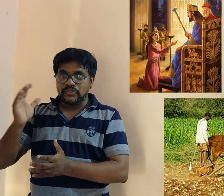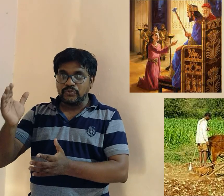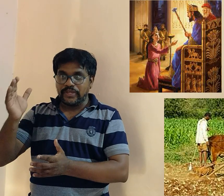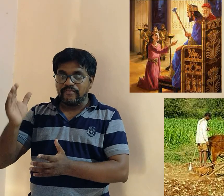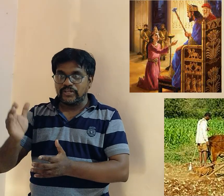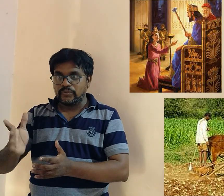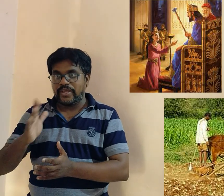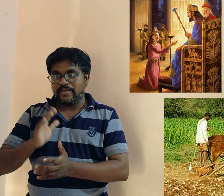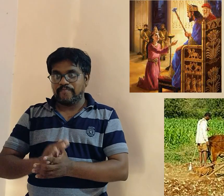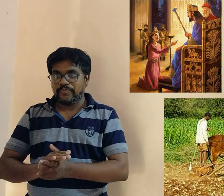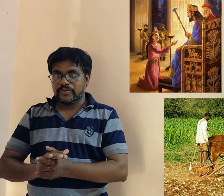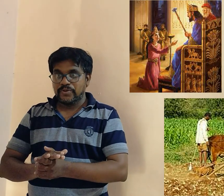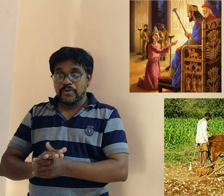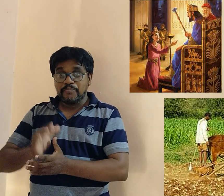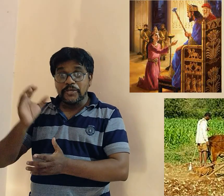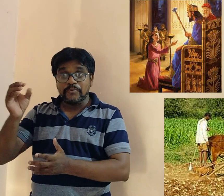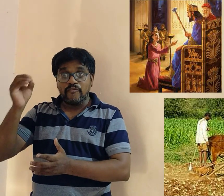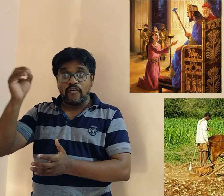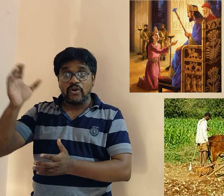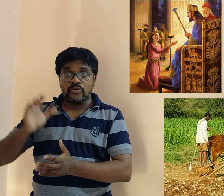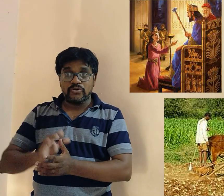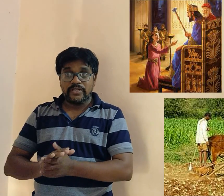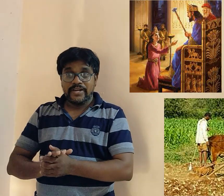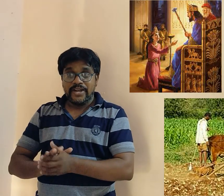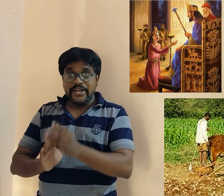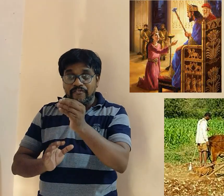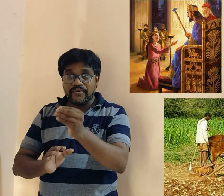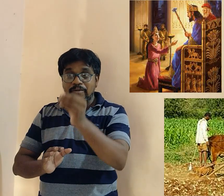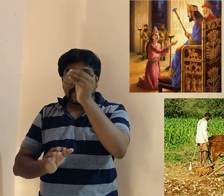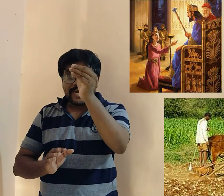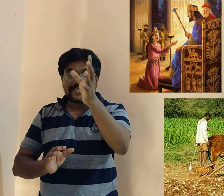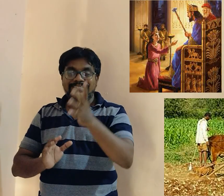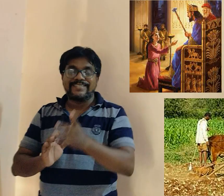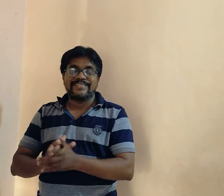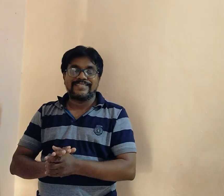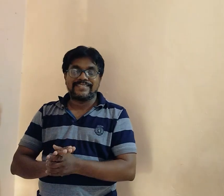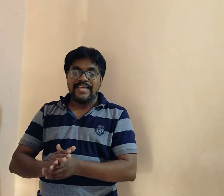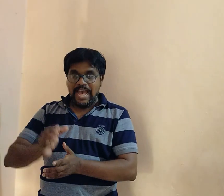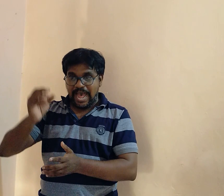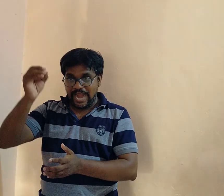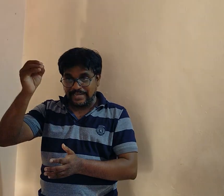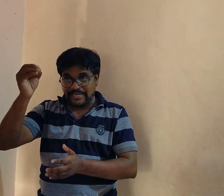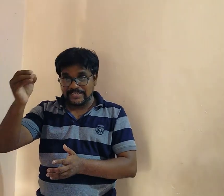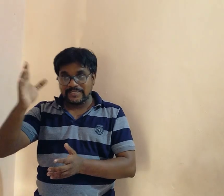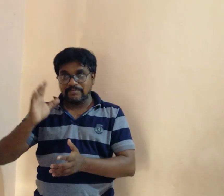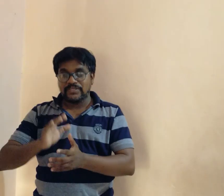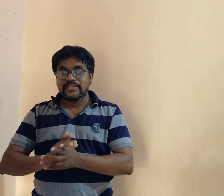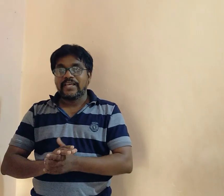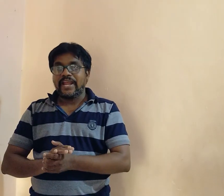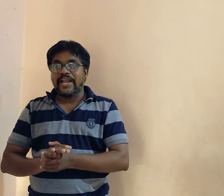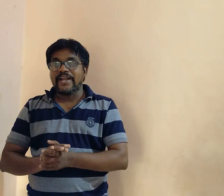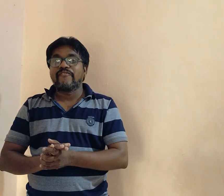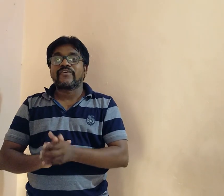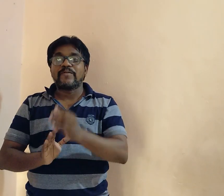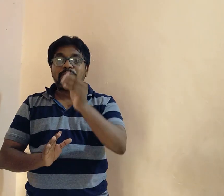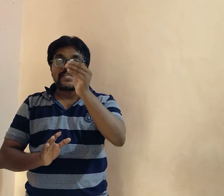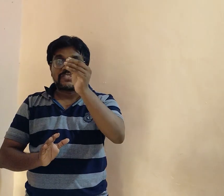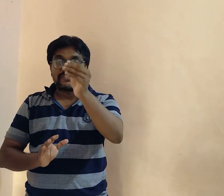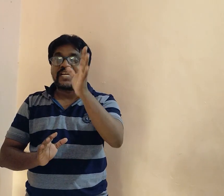true even today, people followed different practices and customs in different parts of the